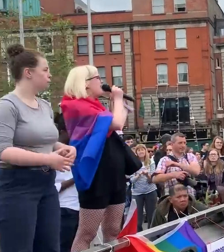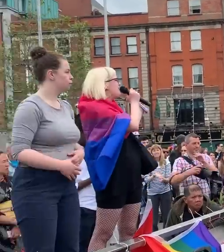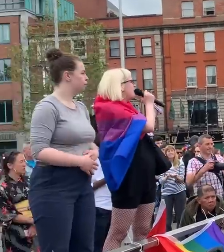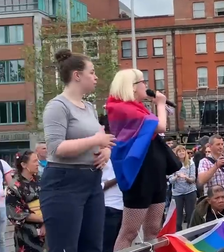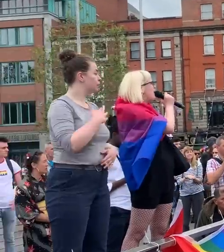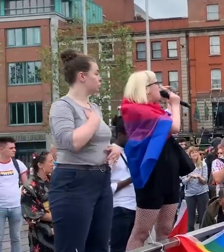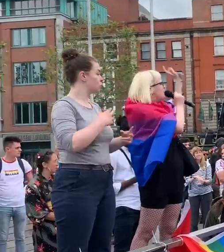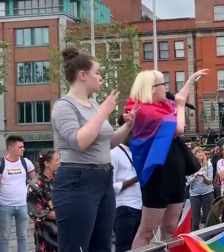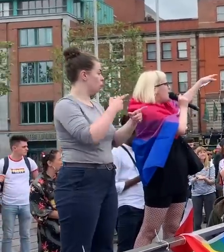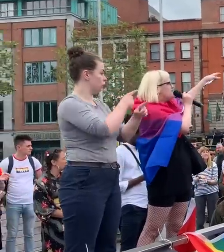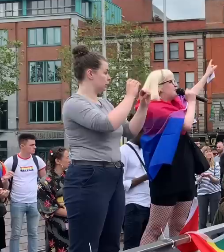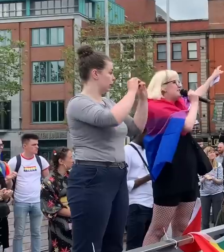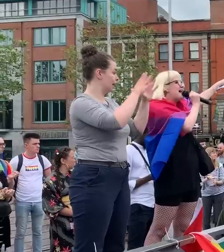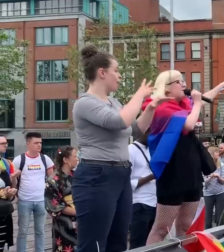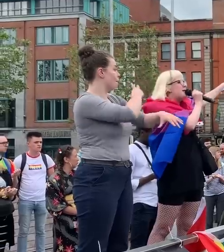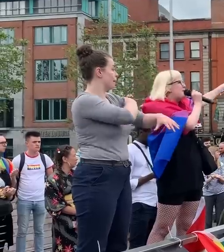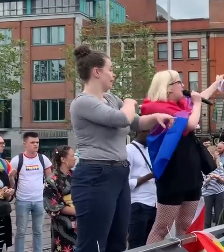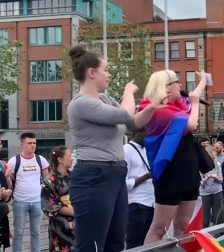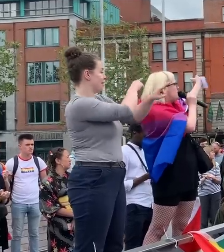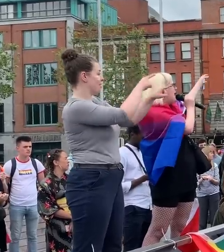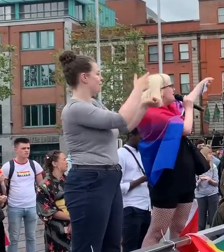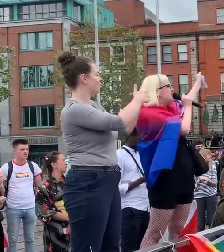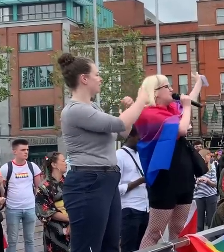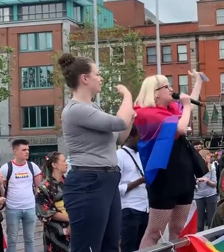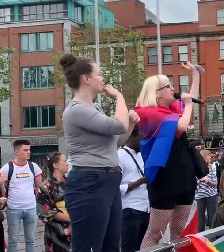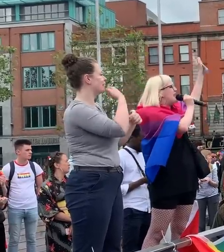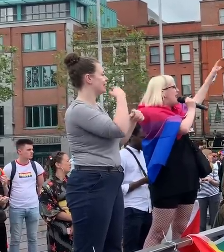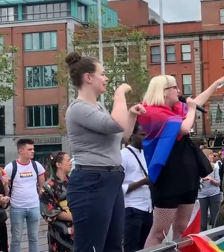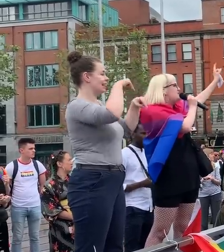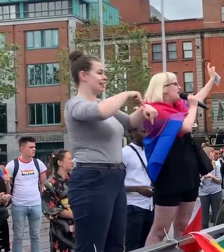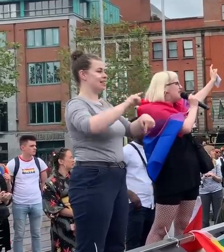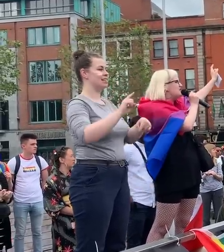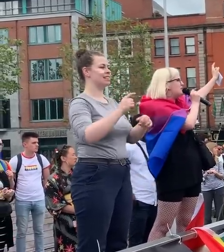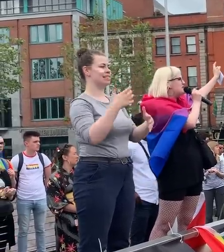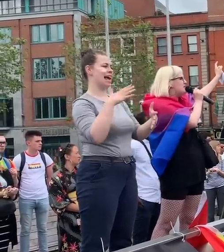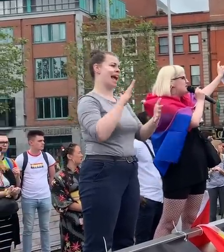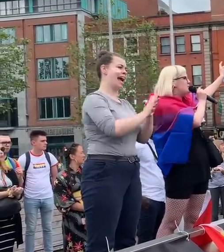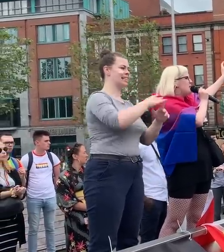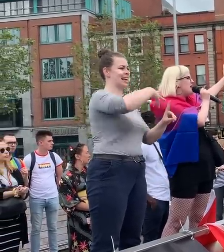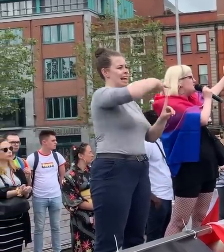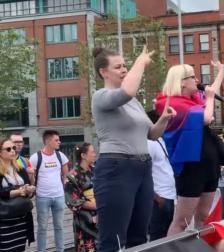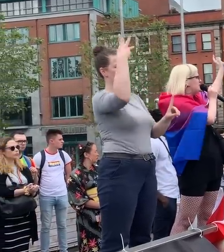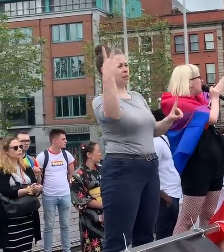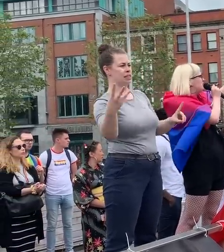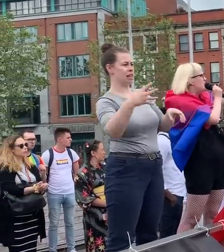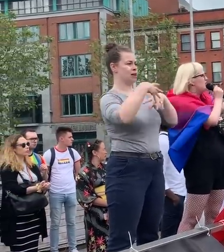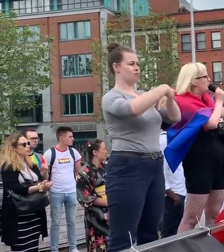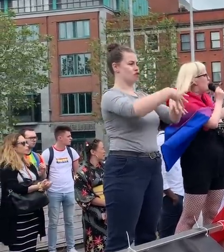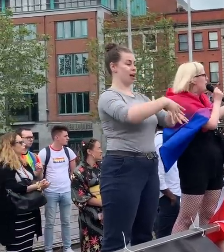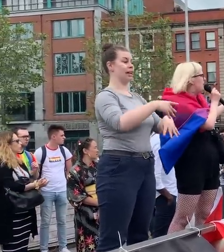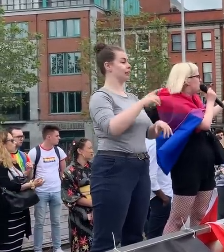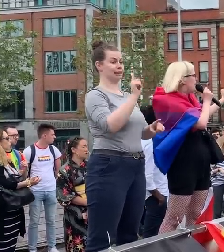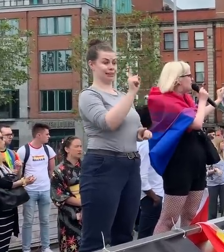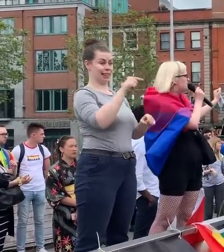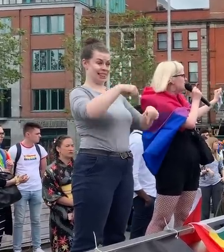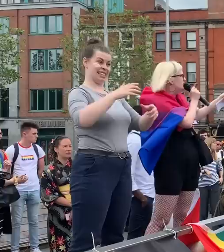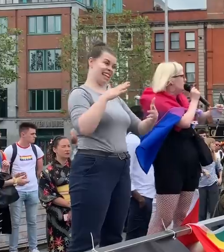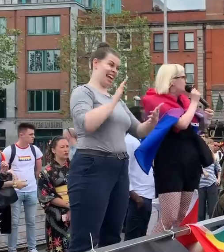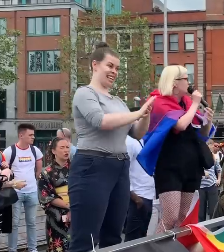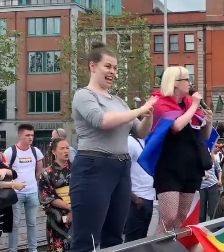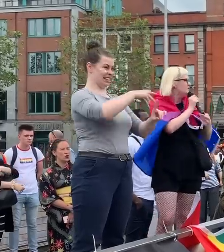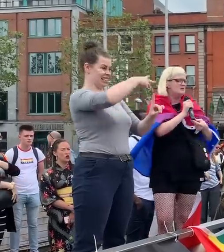Just to make everyone aware, the guards have been telling people that passed that this is an anti-LGBTQ parade, so just to make sure that you're all aware of